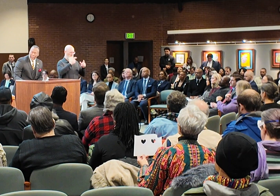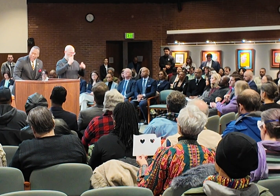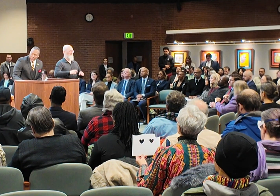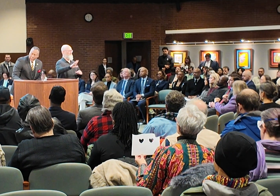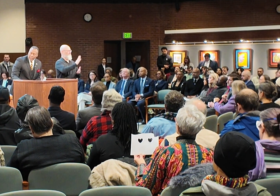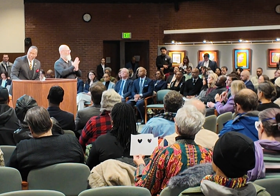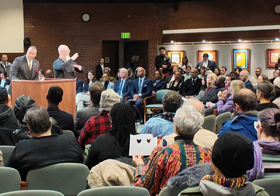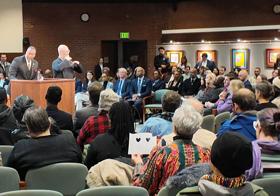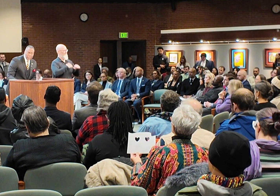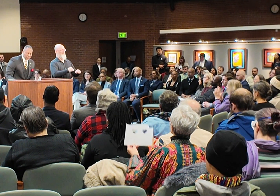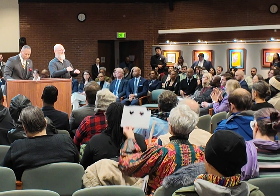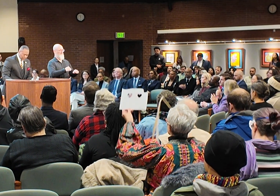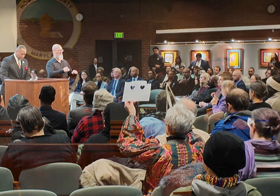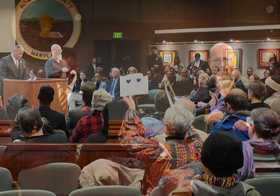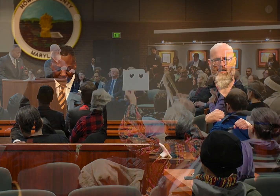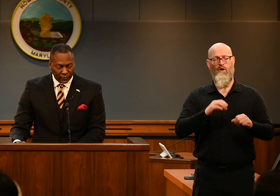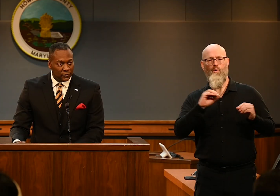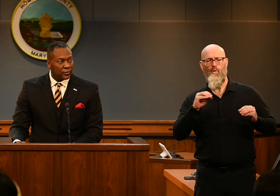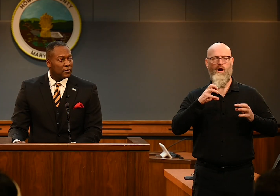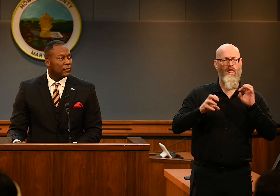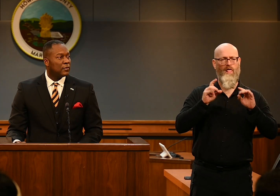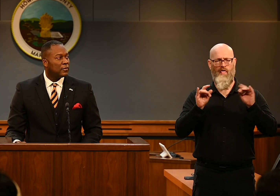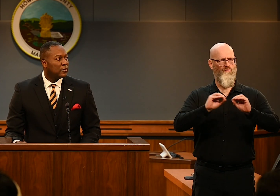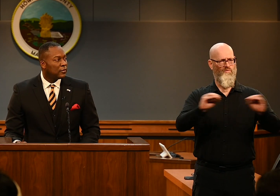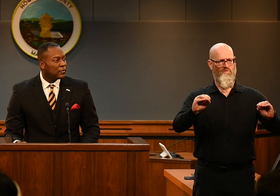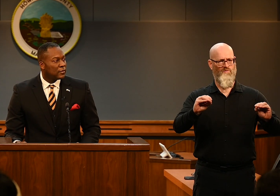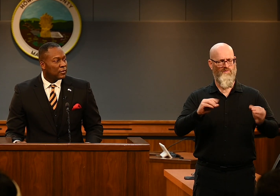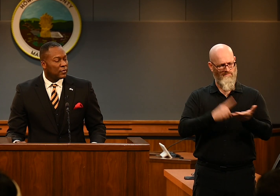protected without exception.